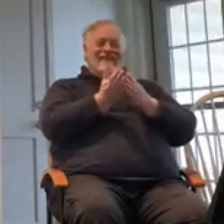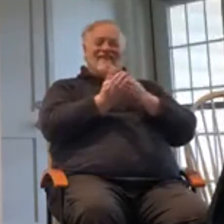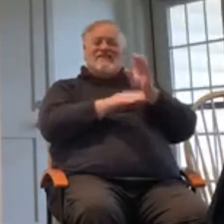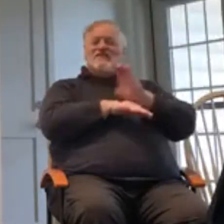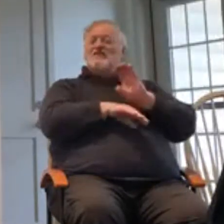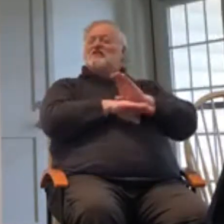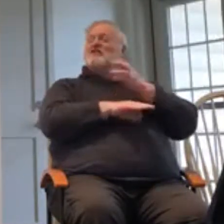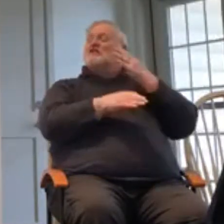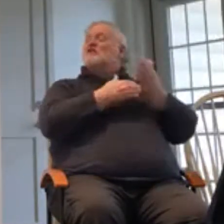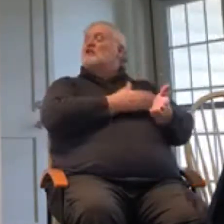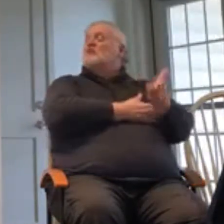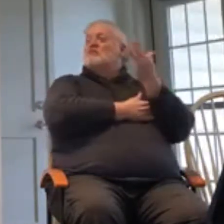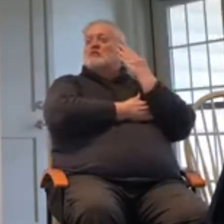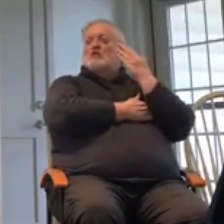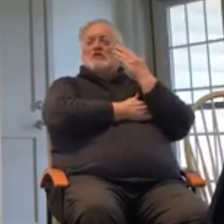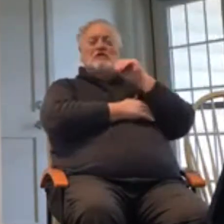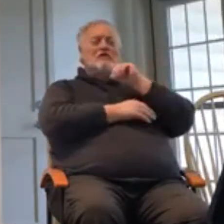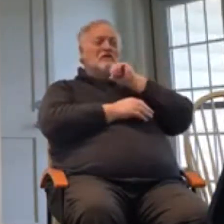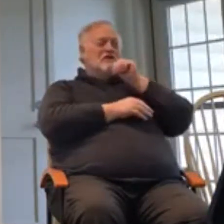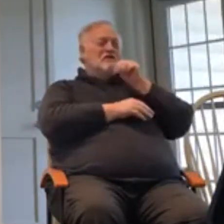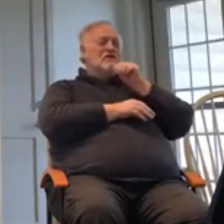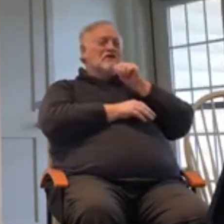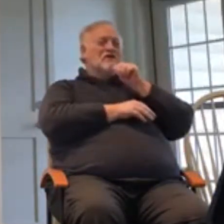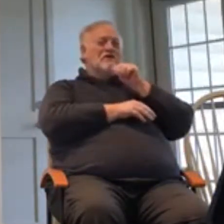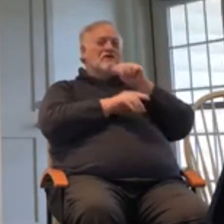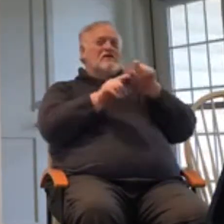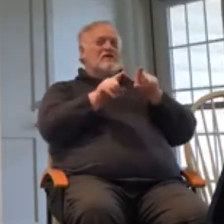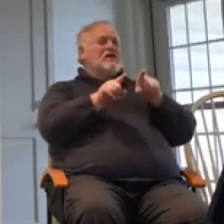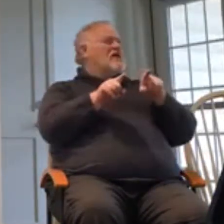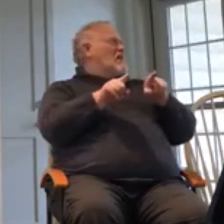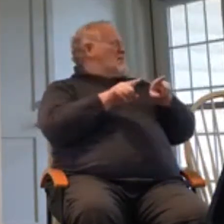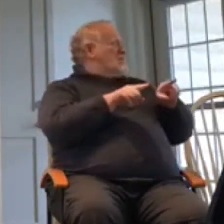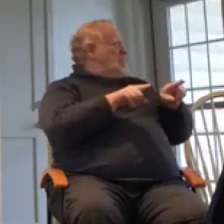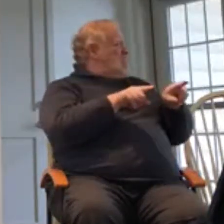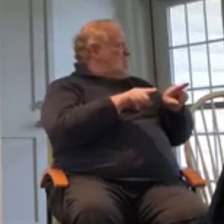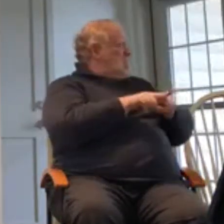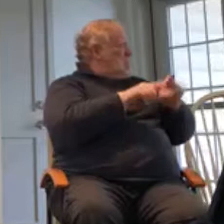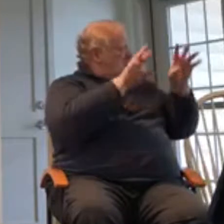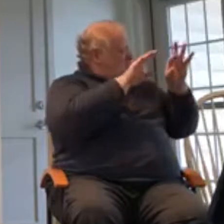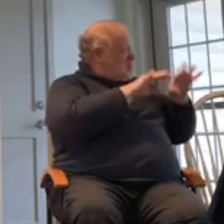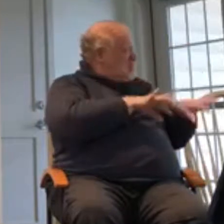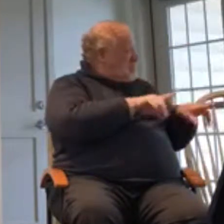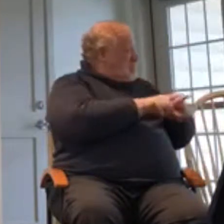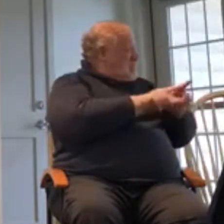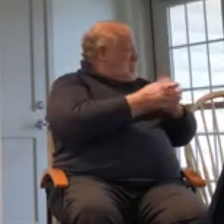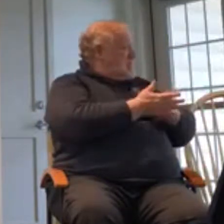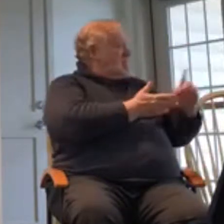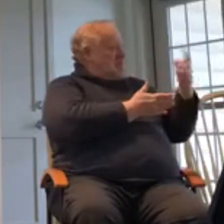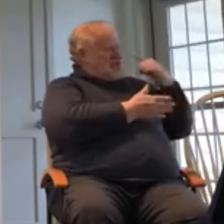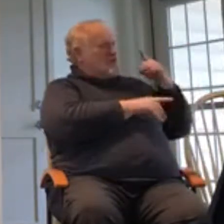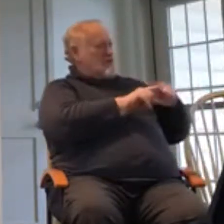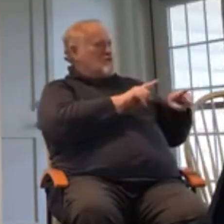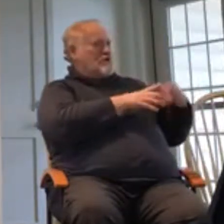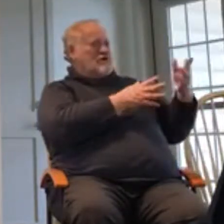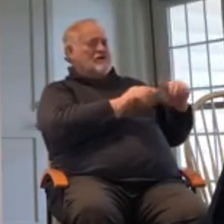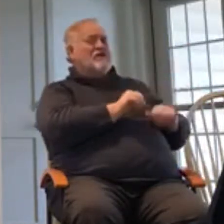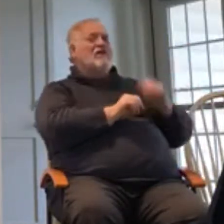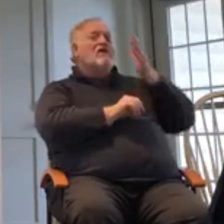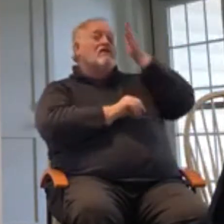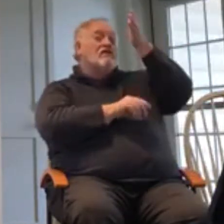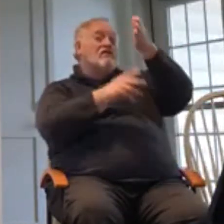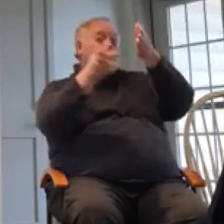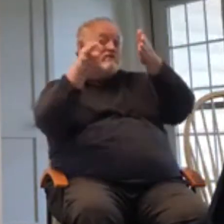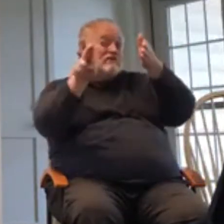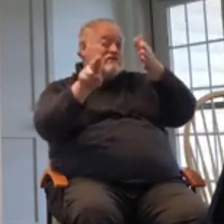good morning. And it's not as nasty as it was last week, but I think it's going to be getting there. And